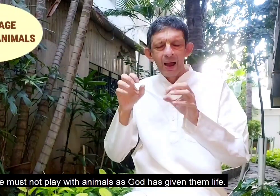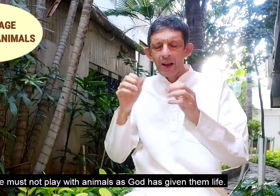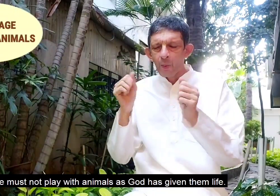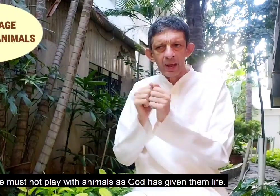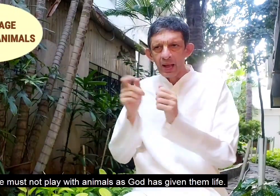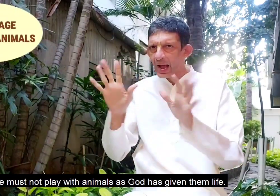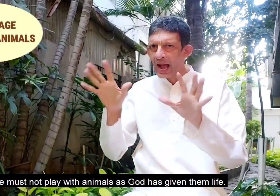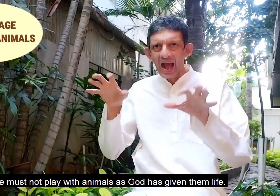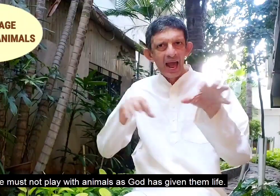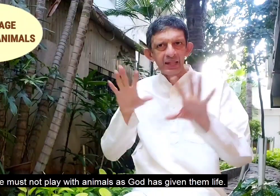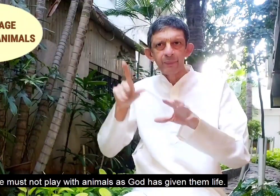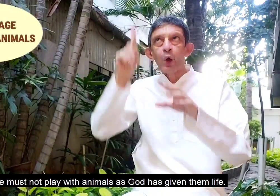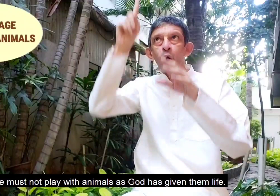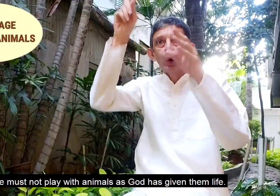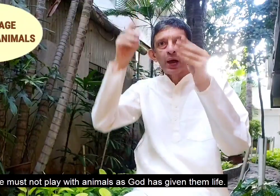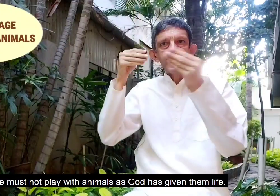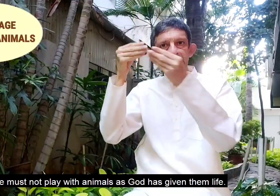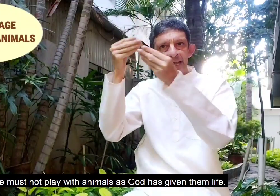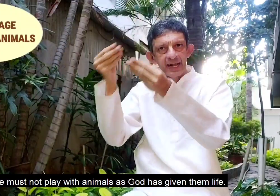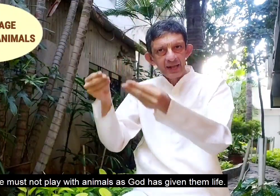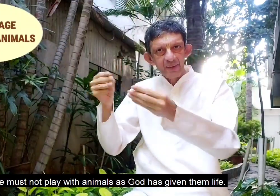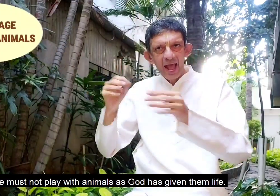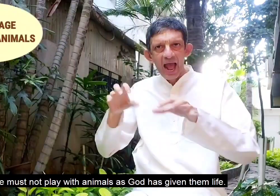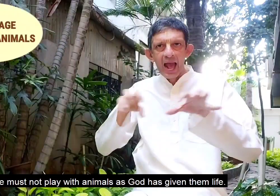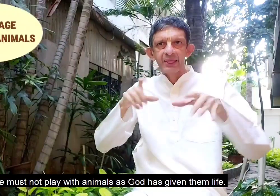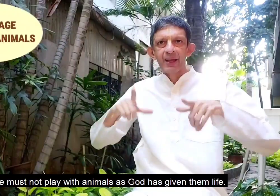We must not play with animals as God has given them life.